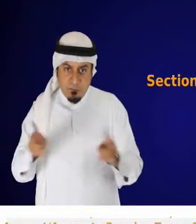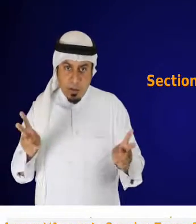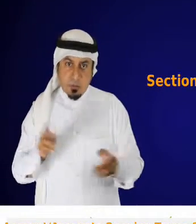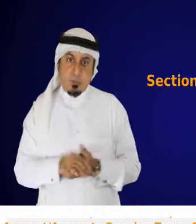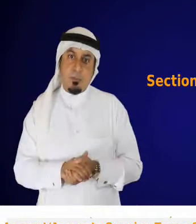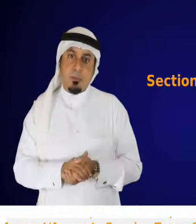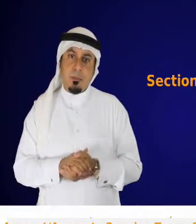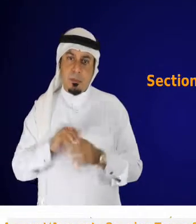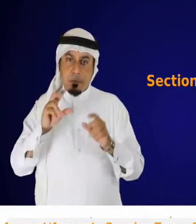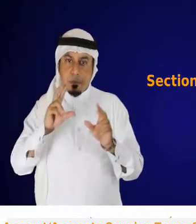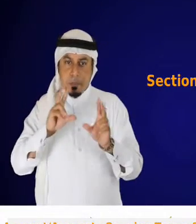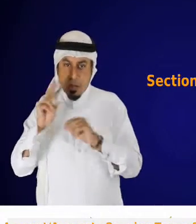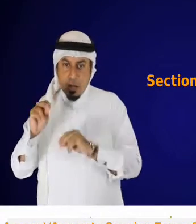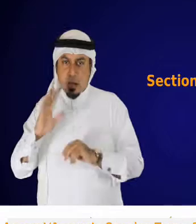agents.